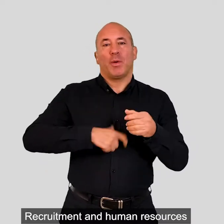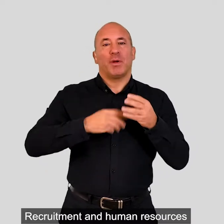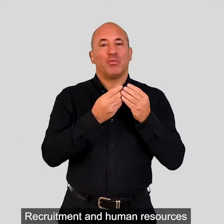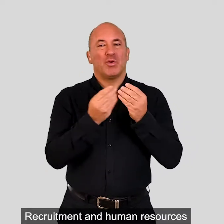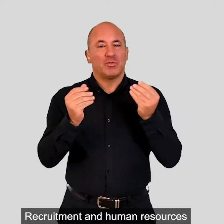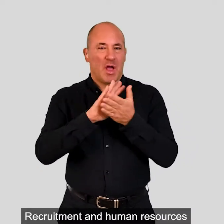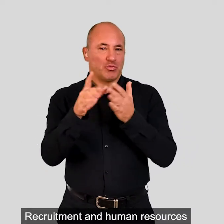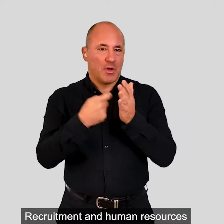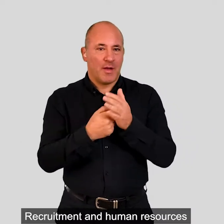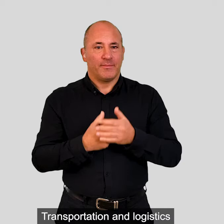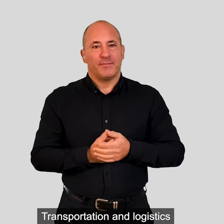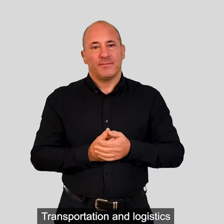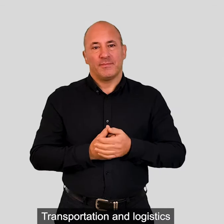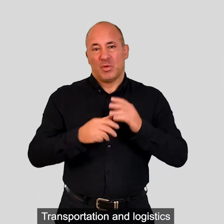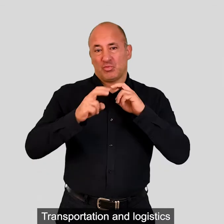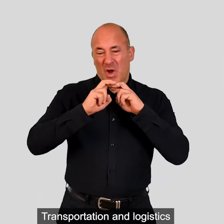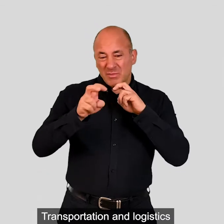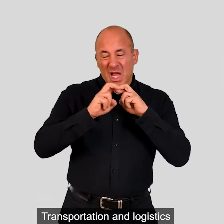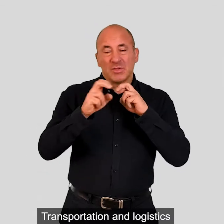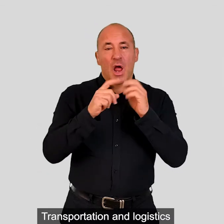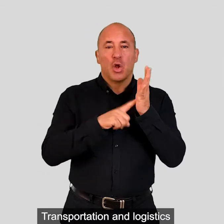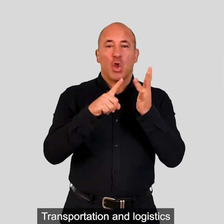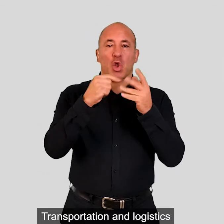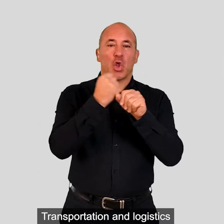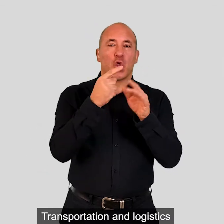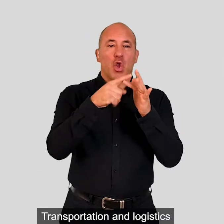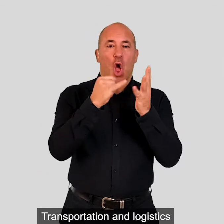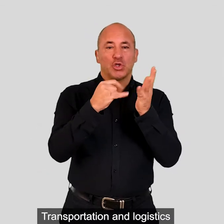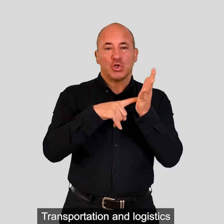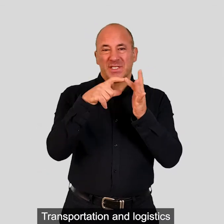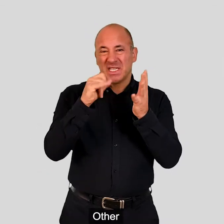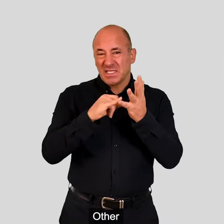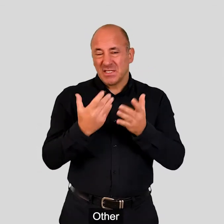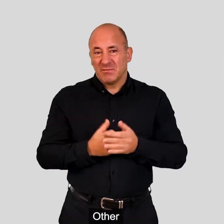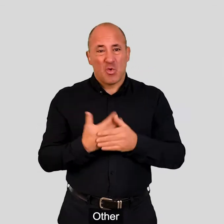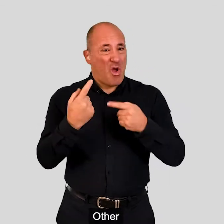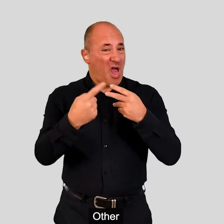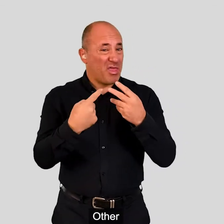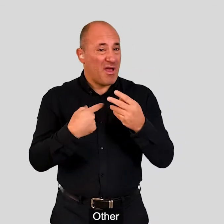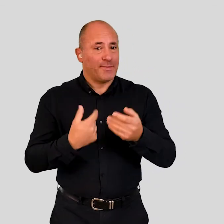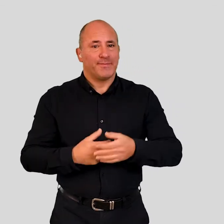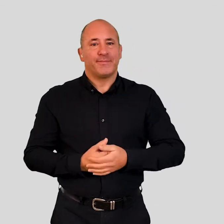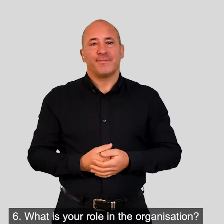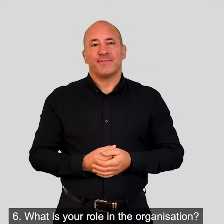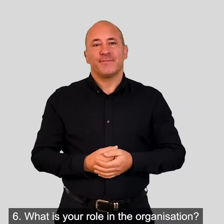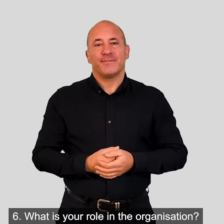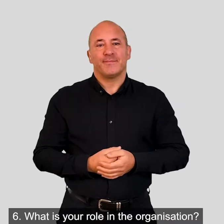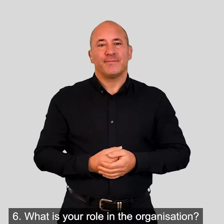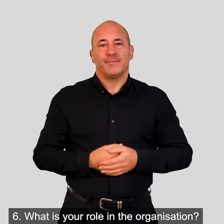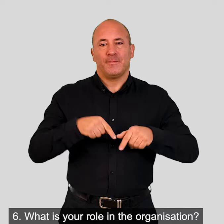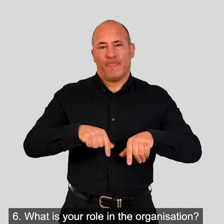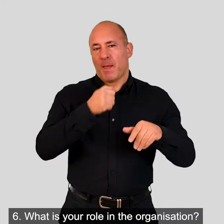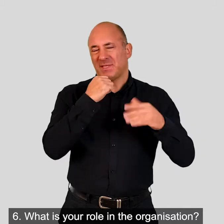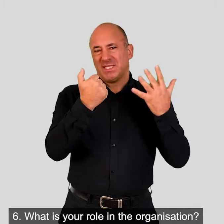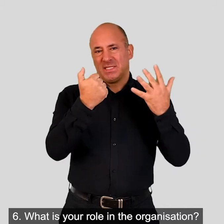resources, transportation and logistics, other. 6. What is your role